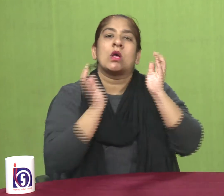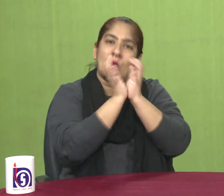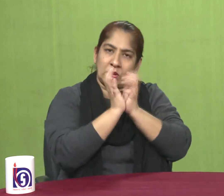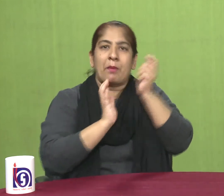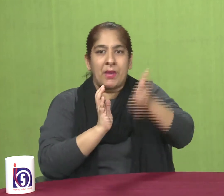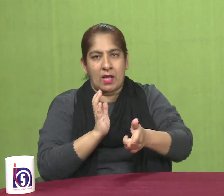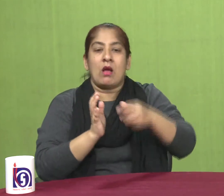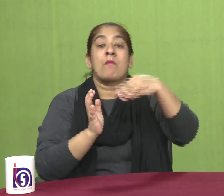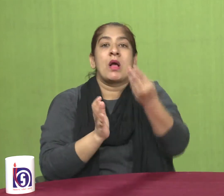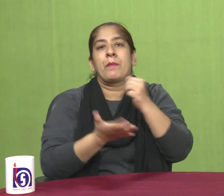for avoiding loss,